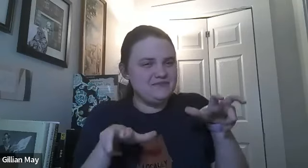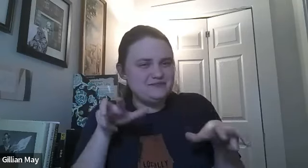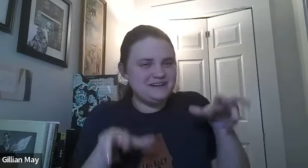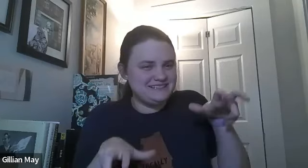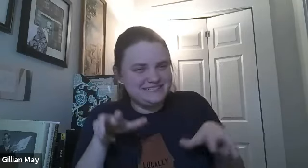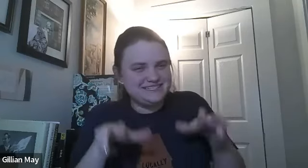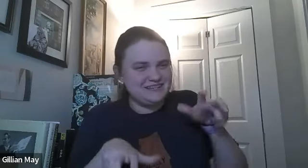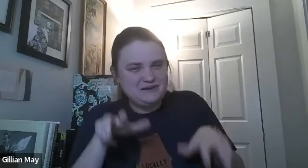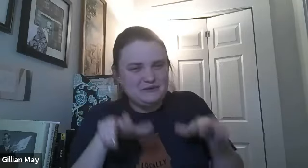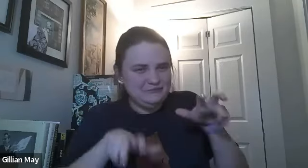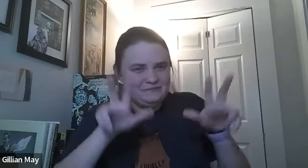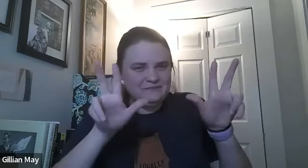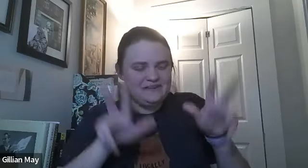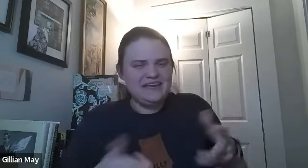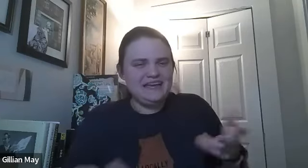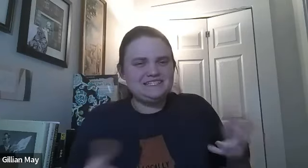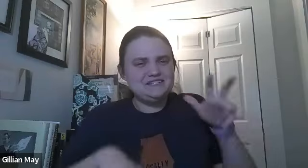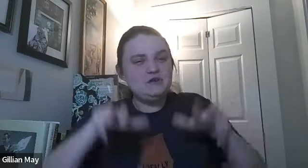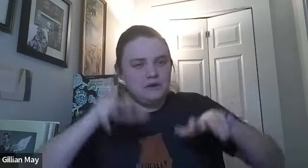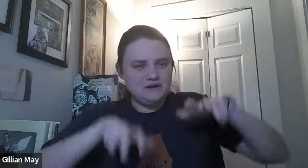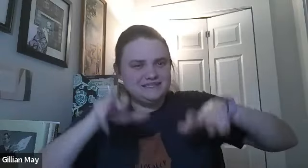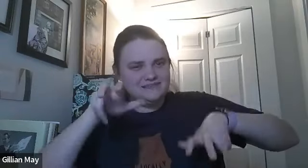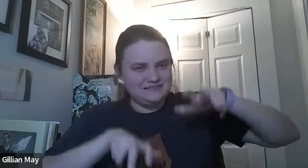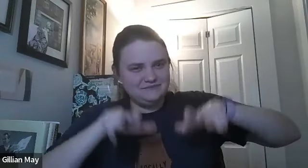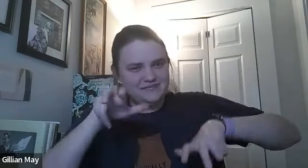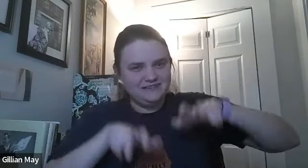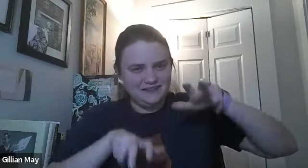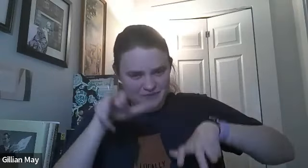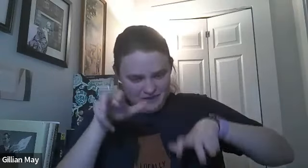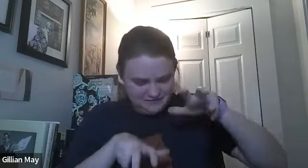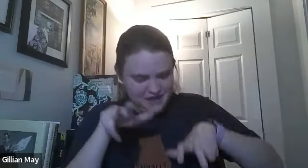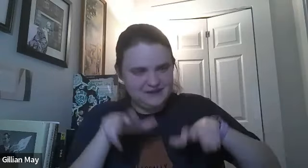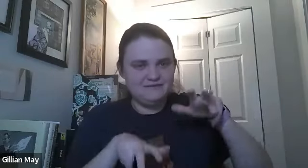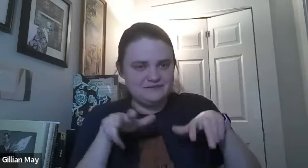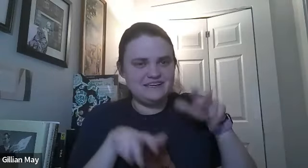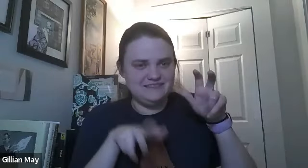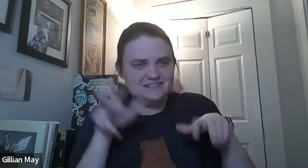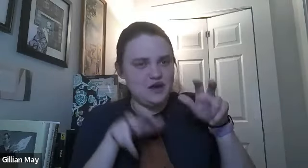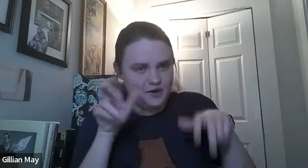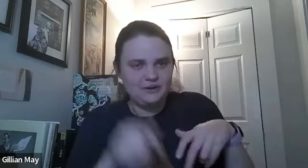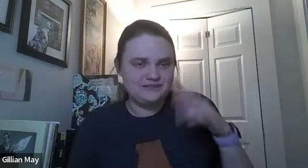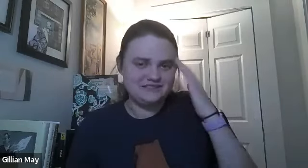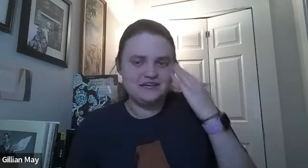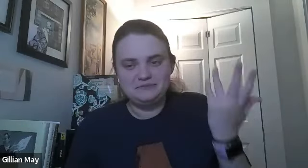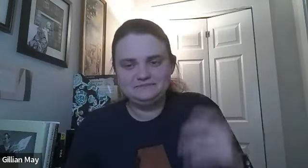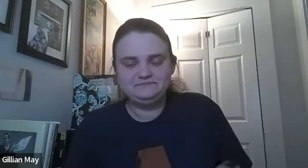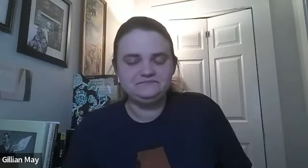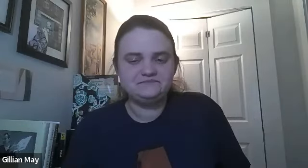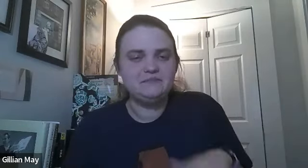this one because it's just a quirky sign to me. Like bouncing back and forth saying this is awkward. So, but